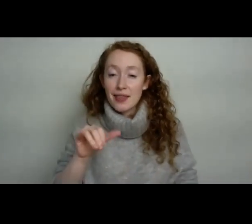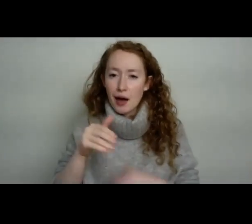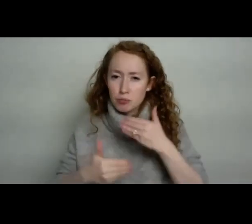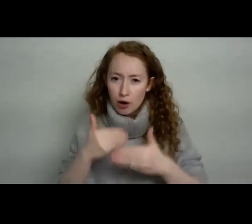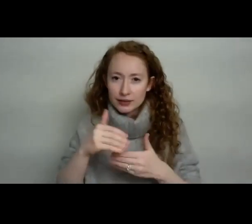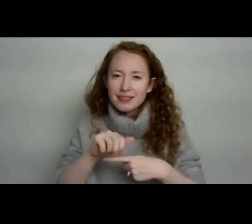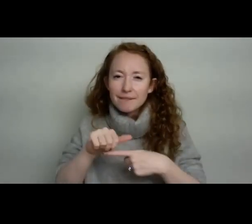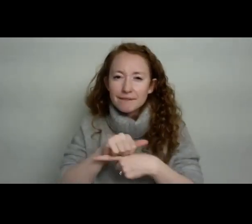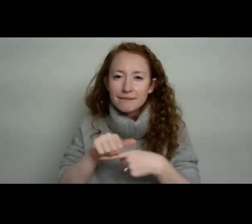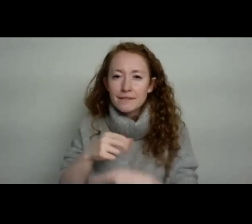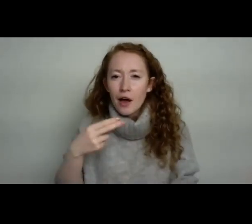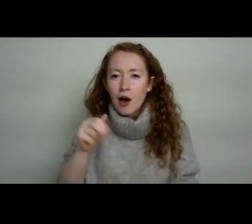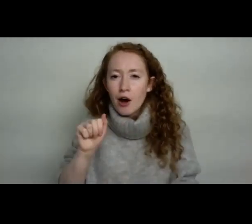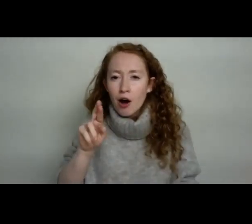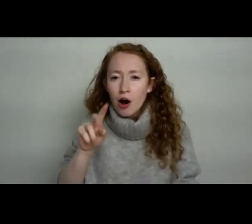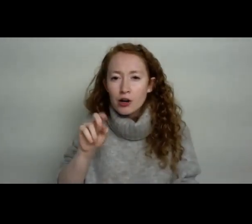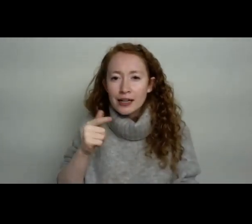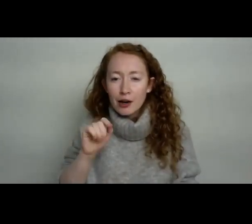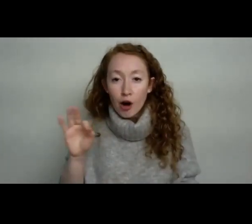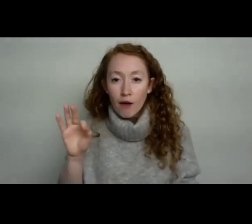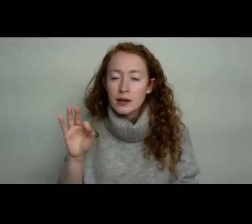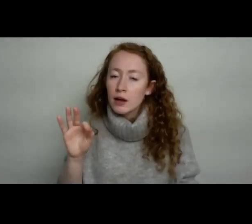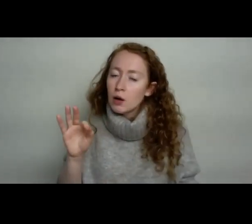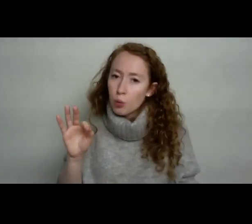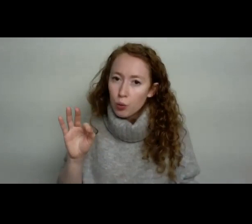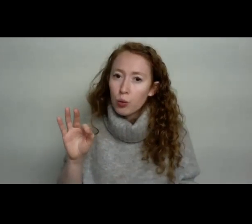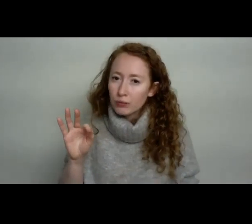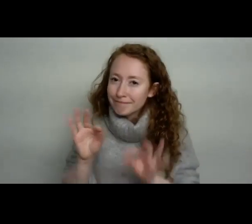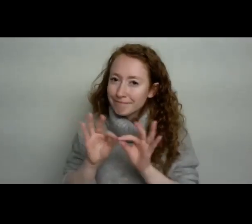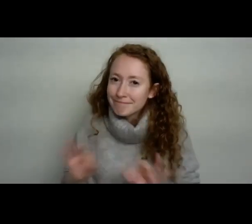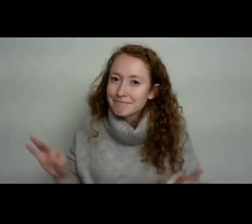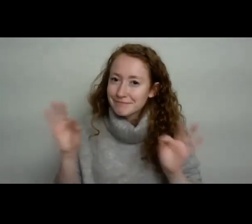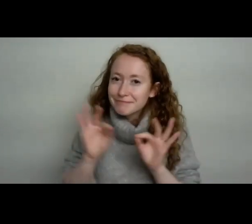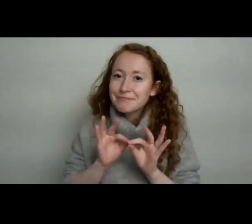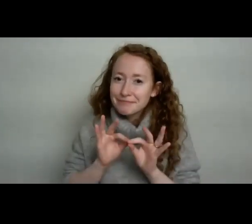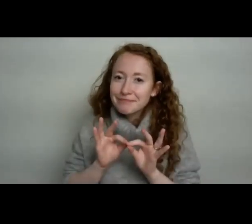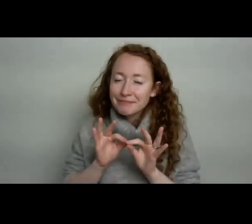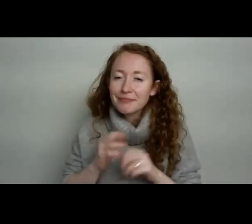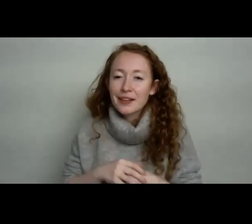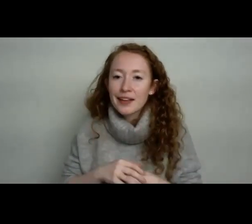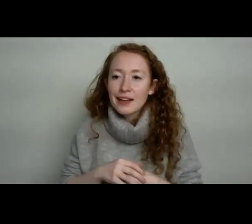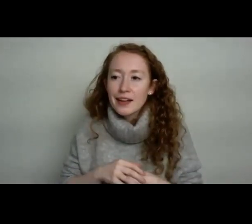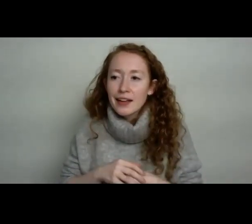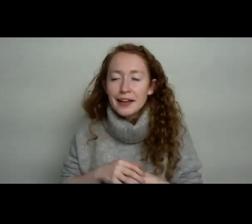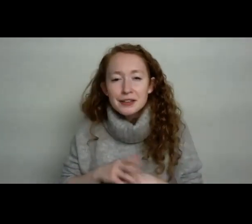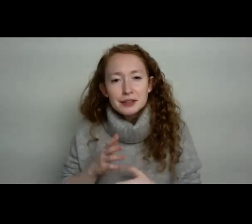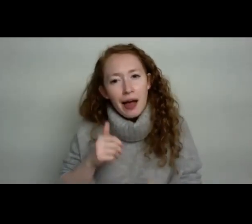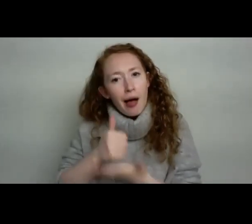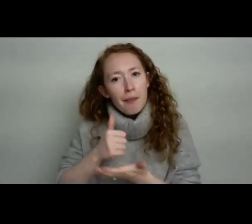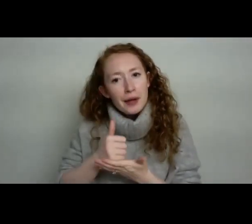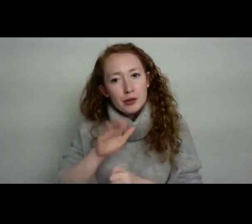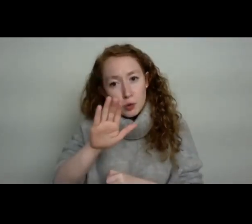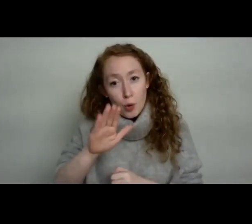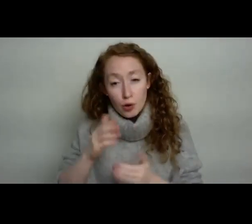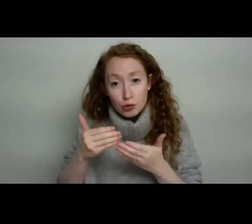hardening off your beautiful seedlings makes all the difference. Hardening off basically just means acclimation. You're acclimating